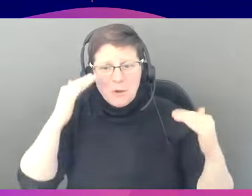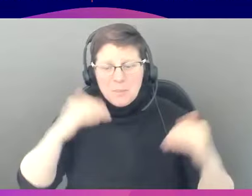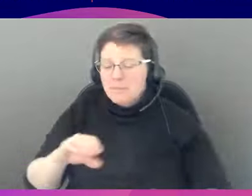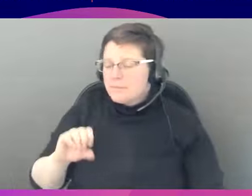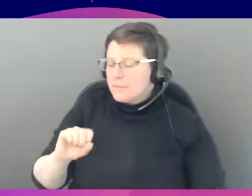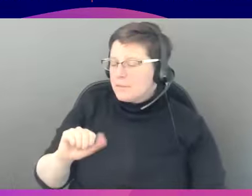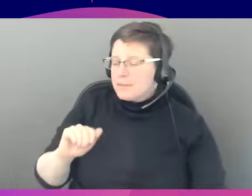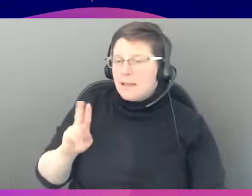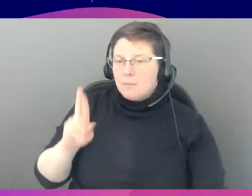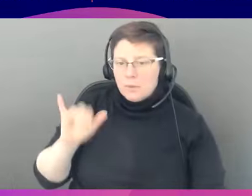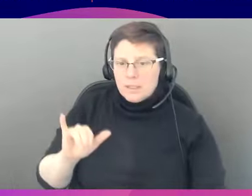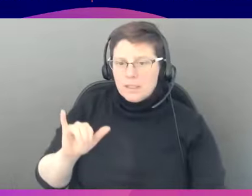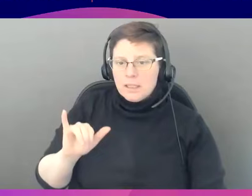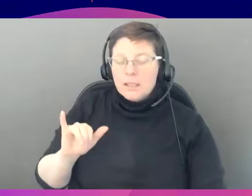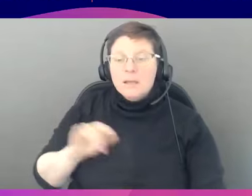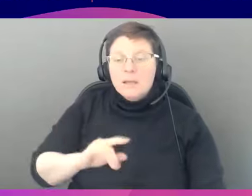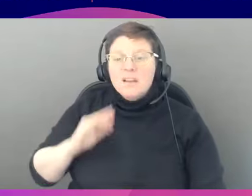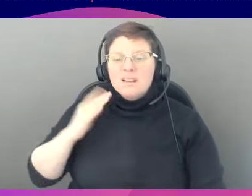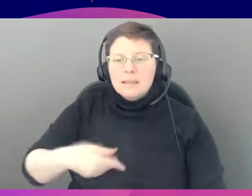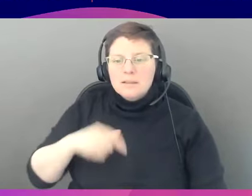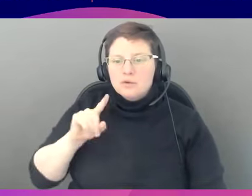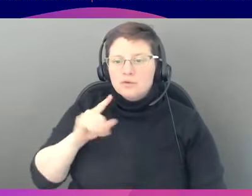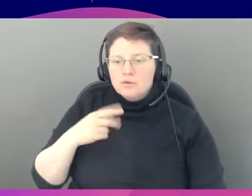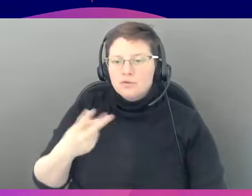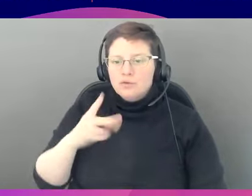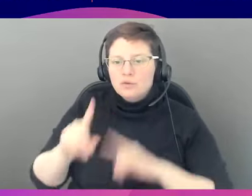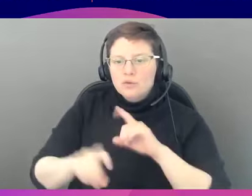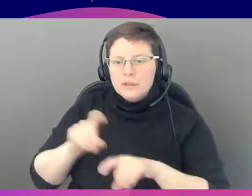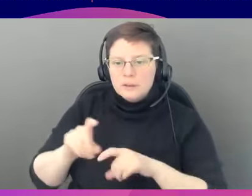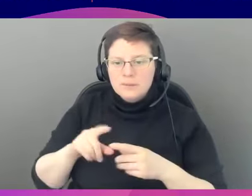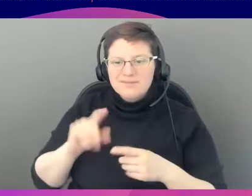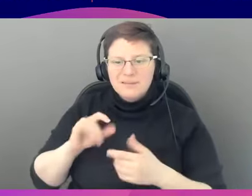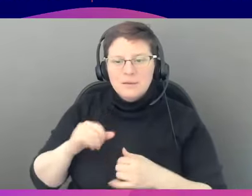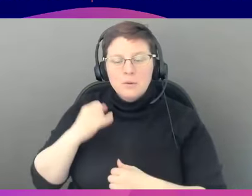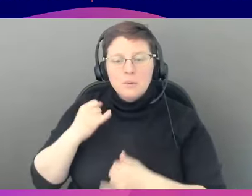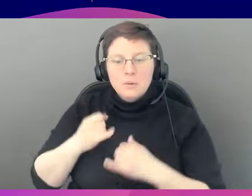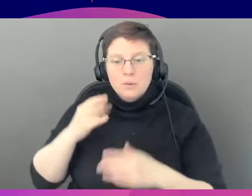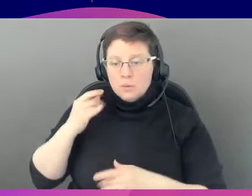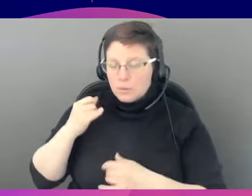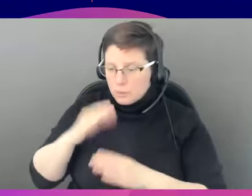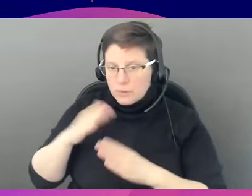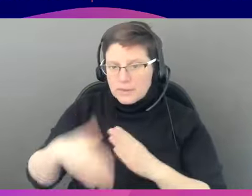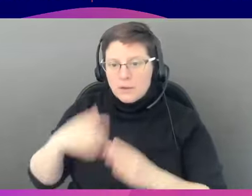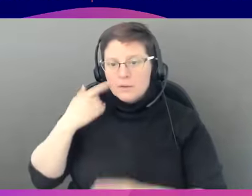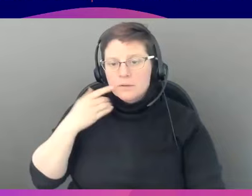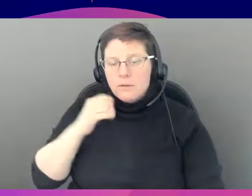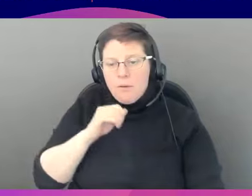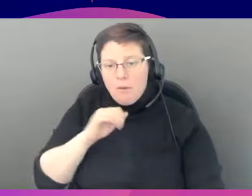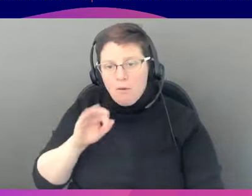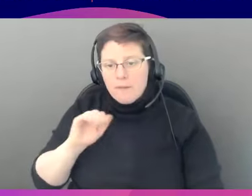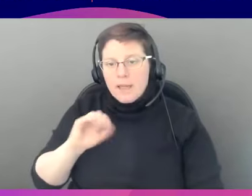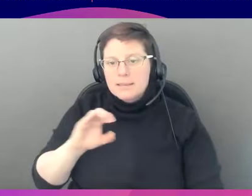For the next question, there's two questions. So first, it's about the results of the ACT program. When and